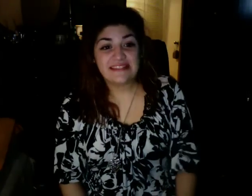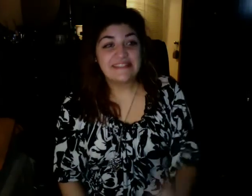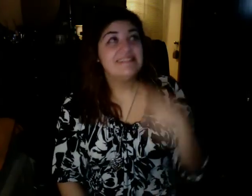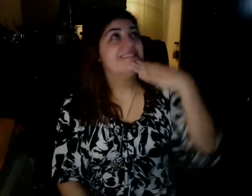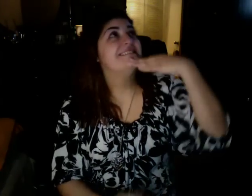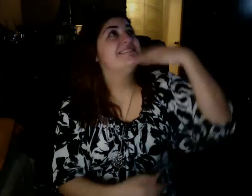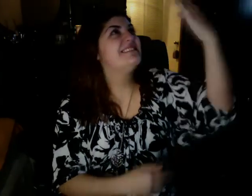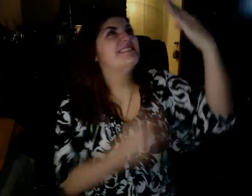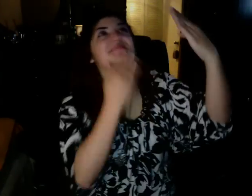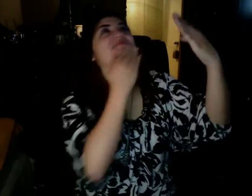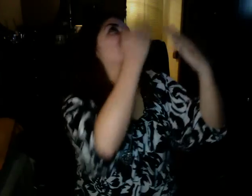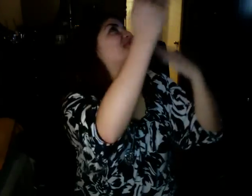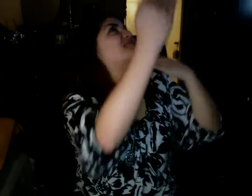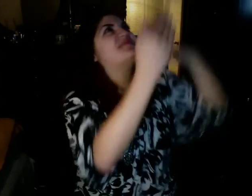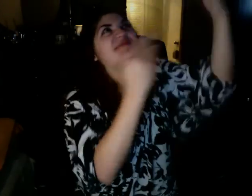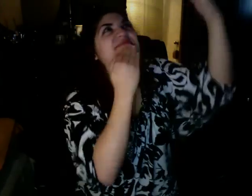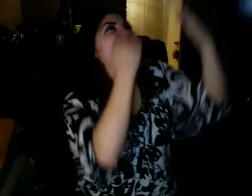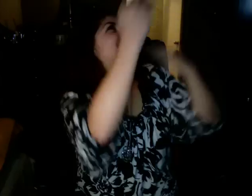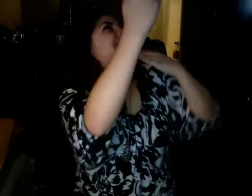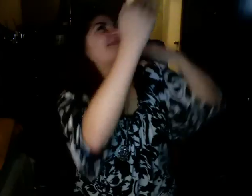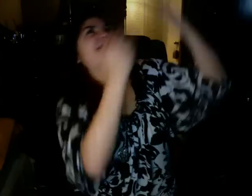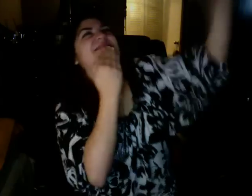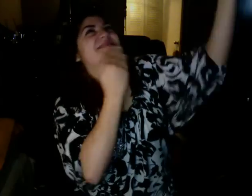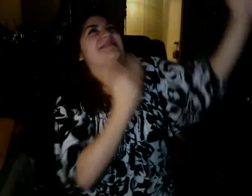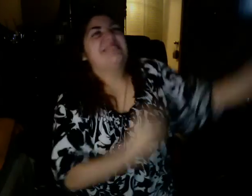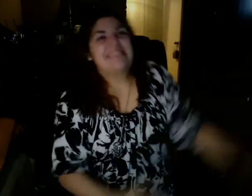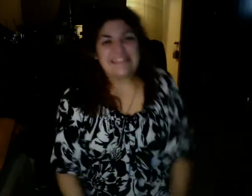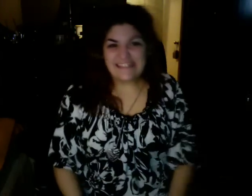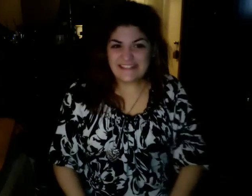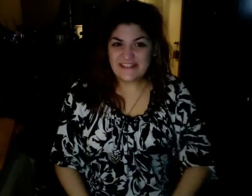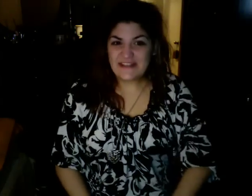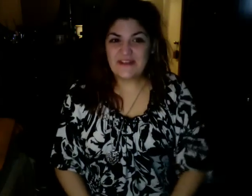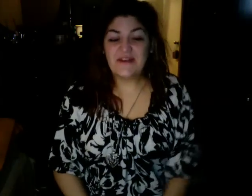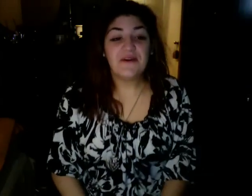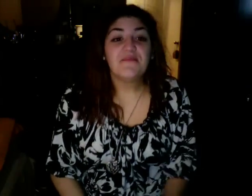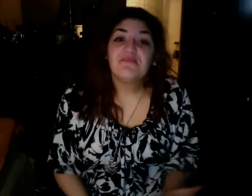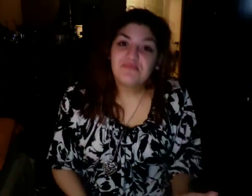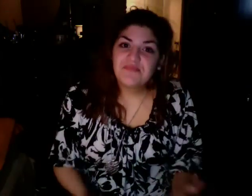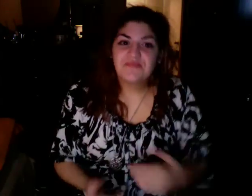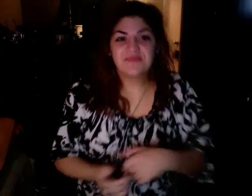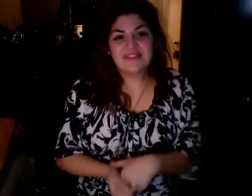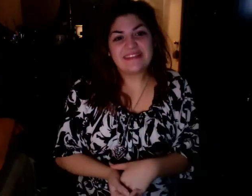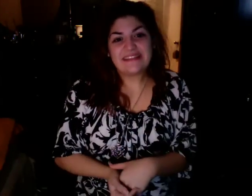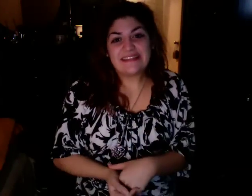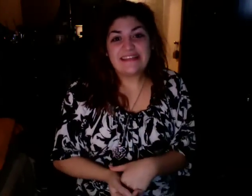shareholders out there right now. Are they willing to actually share some of that wealth? Turning their CEOs into billionaires.